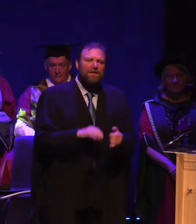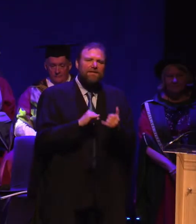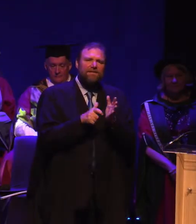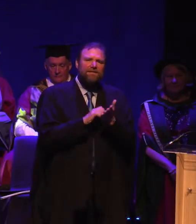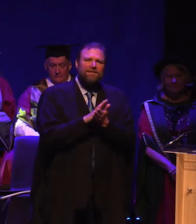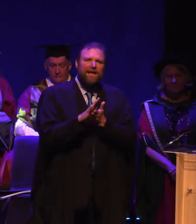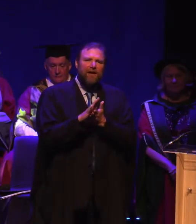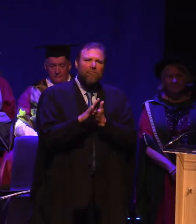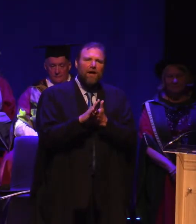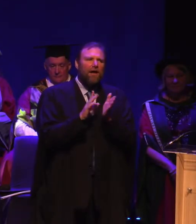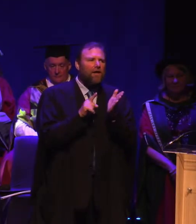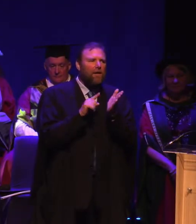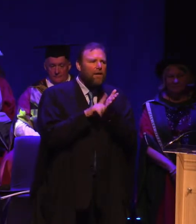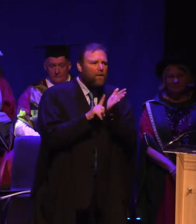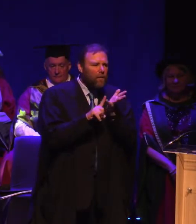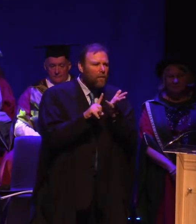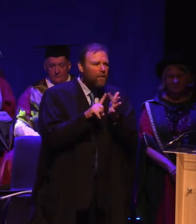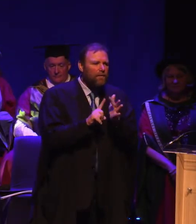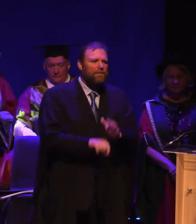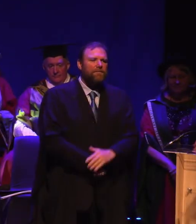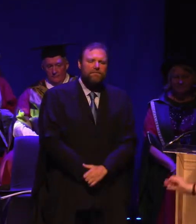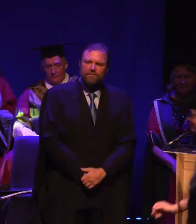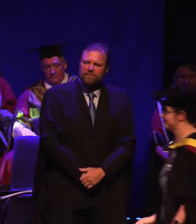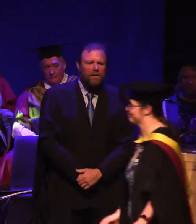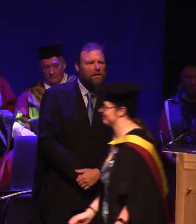Sarah Louise Lee.